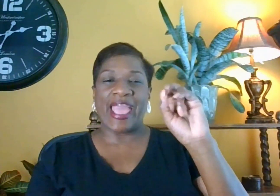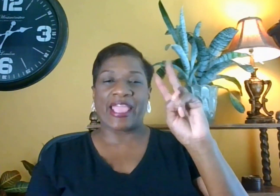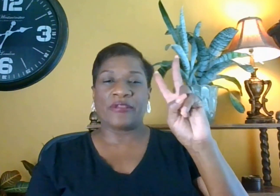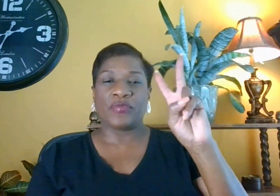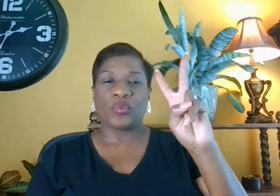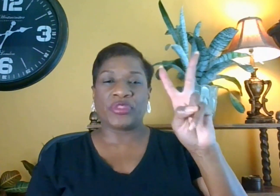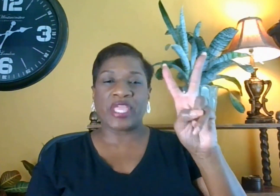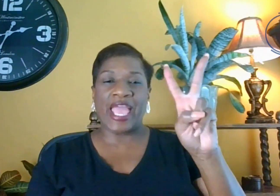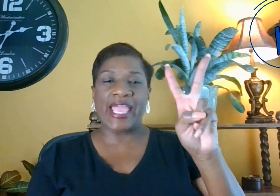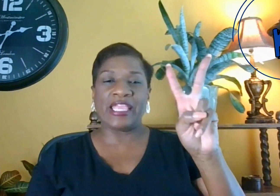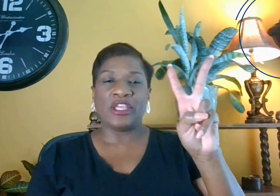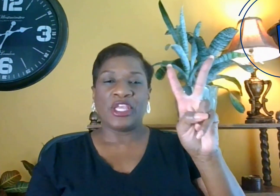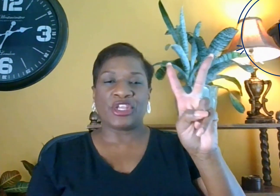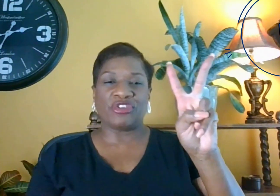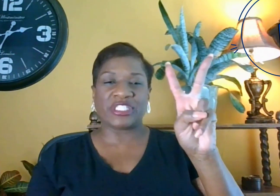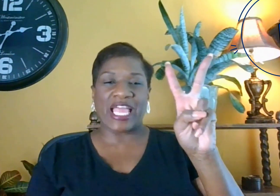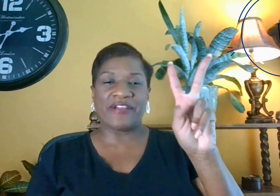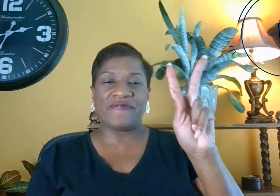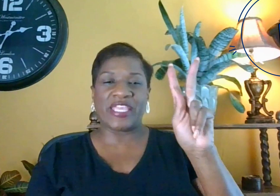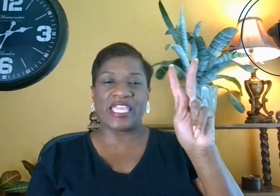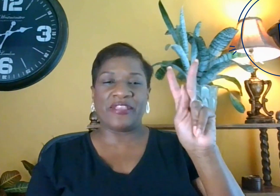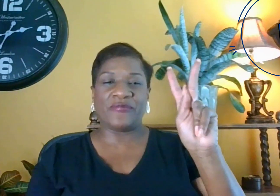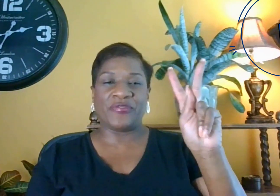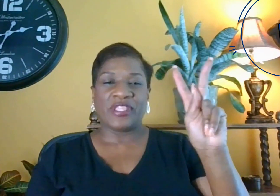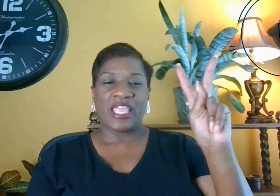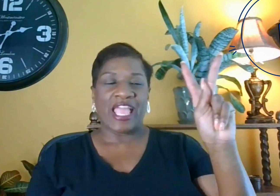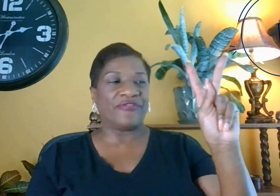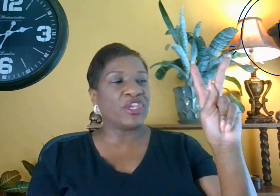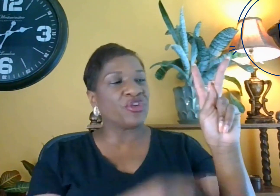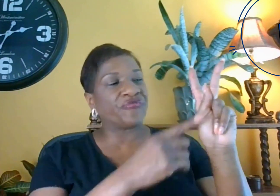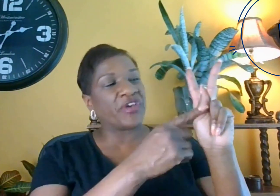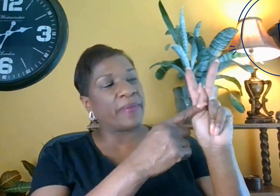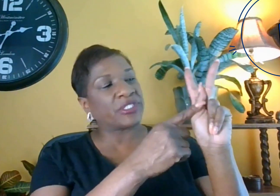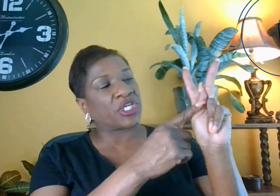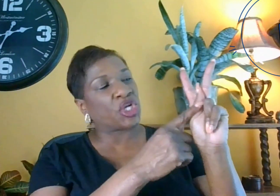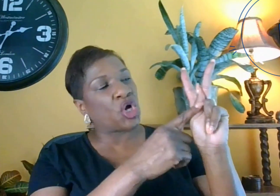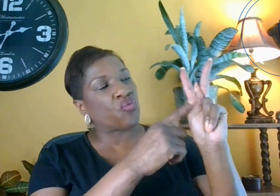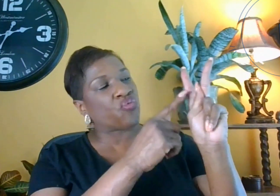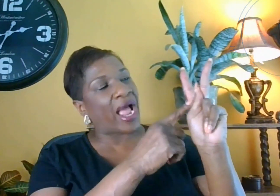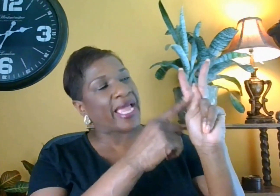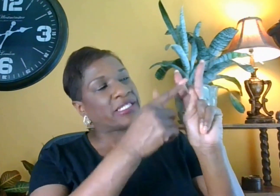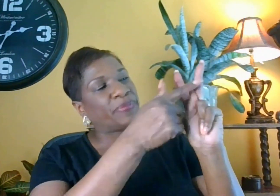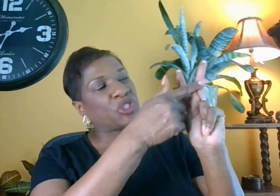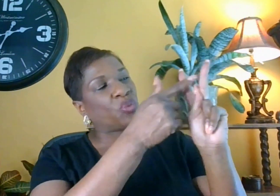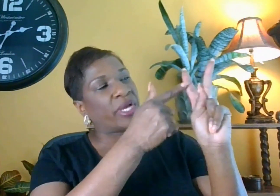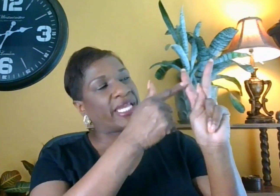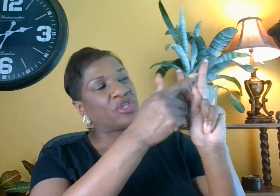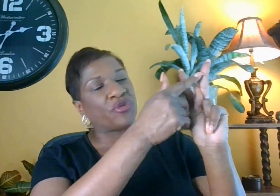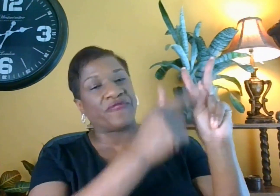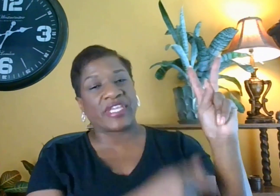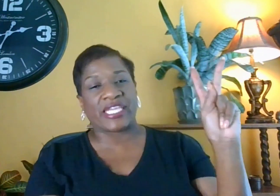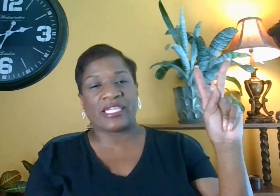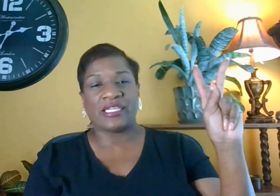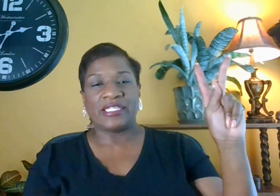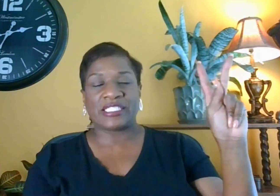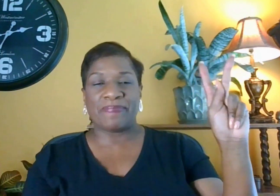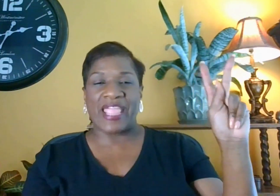K. With K, it looks like a V, and then your thumb is going to go right between your V to make